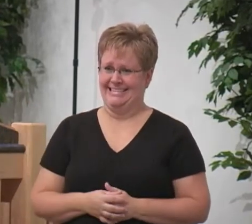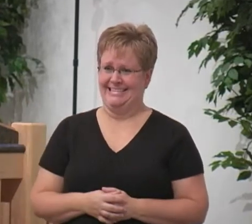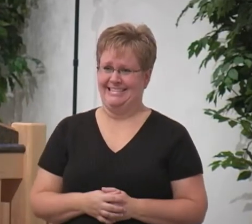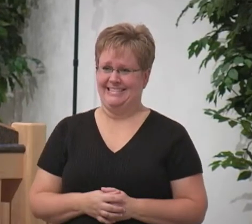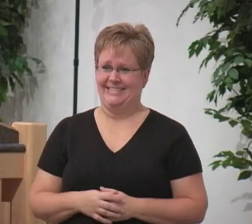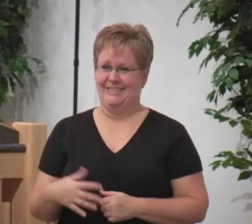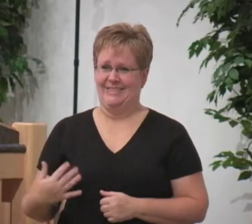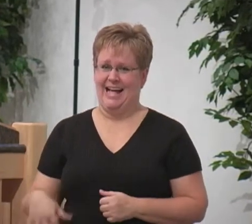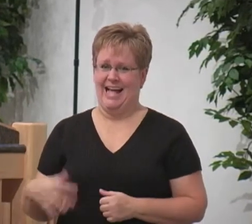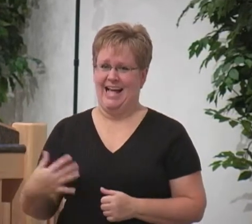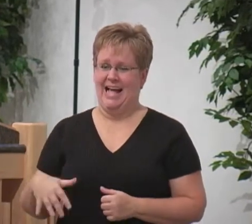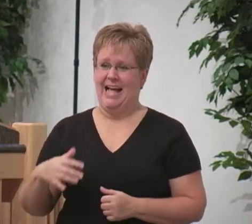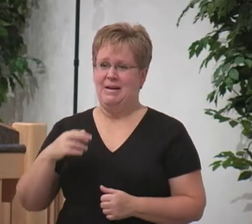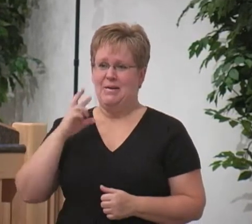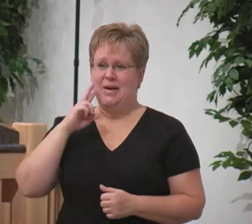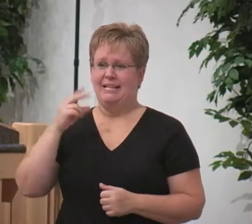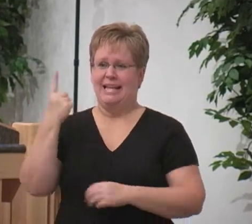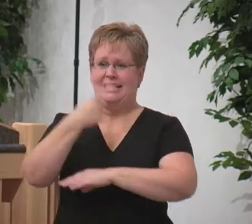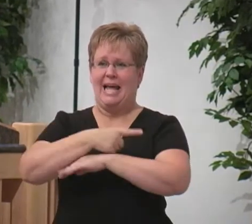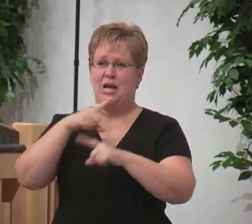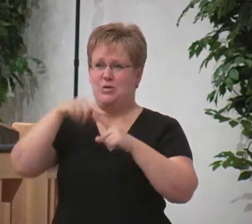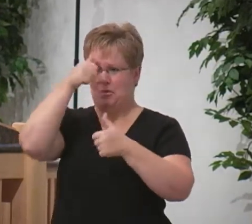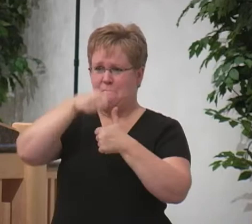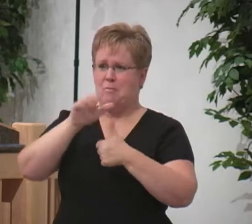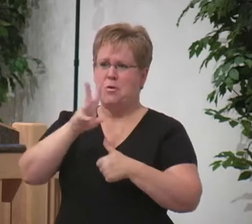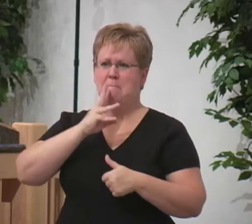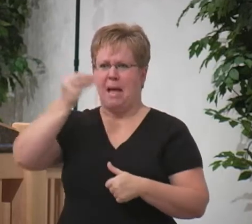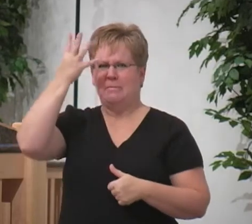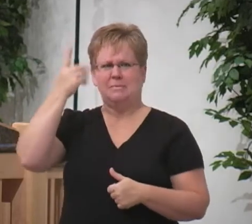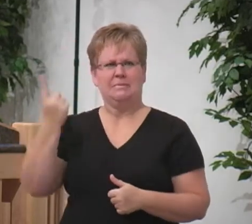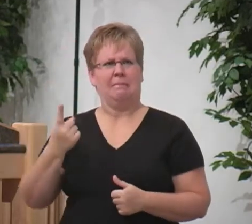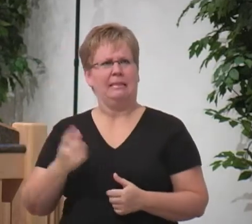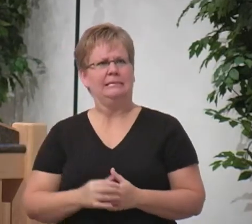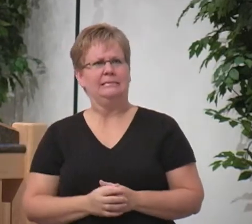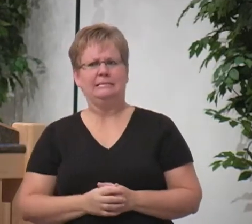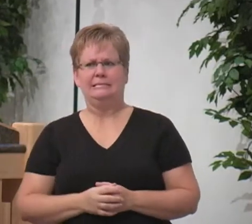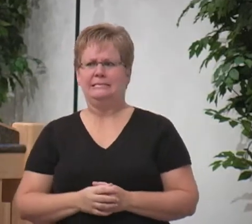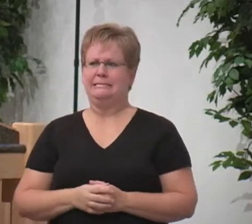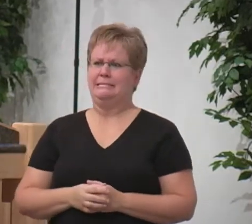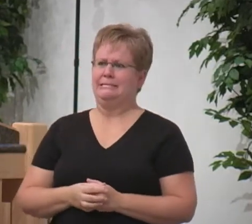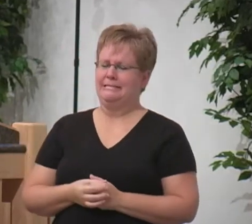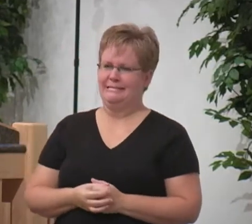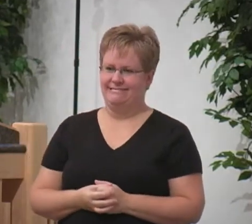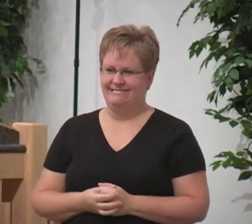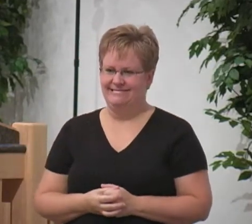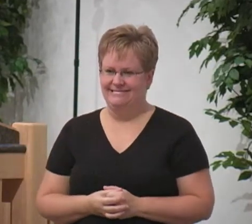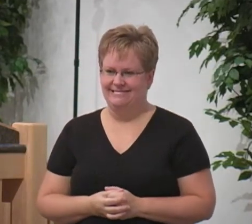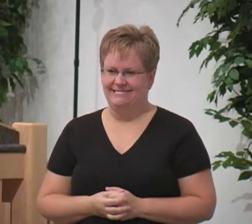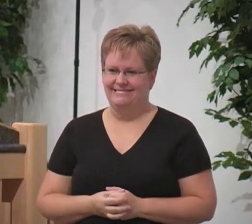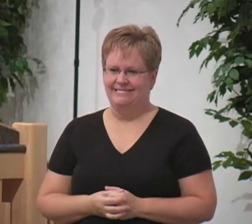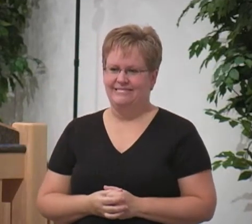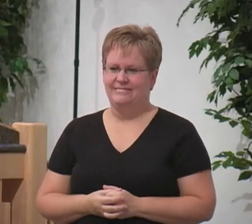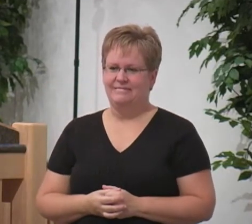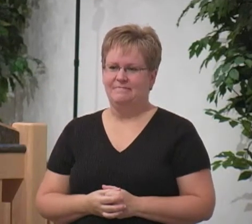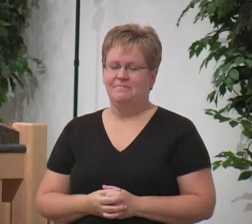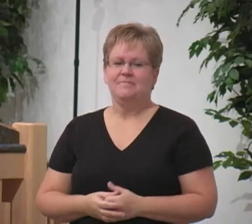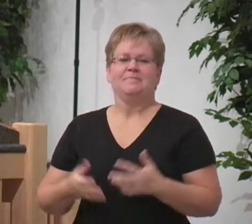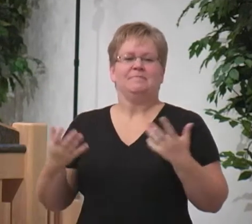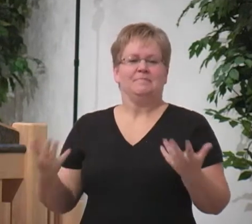Gosh, I suppose it's a day to remember our baptisms or something. Yeah. Well,